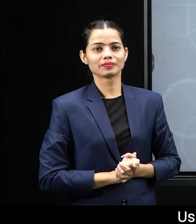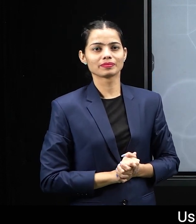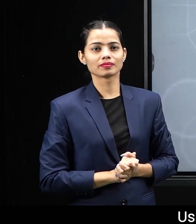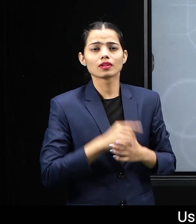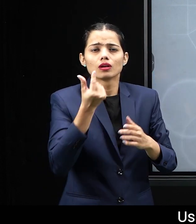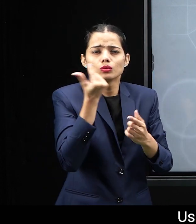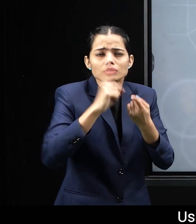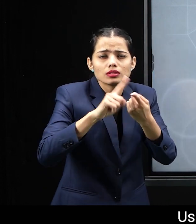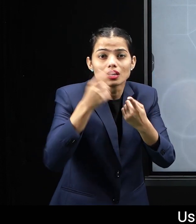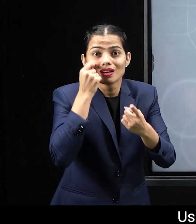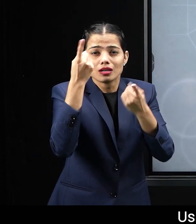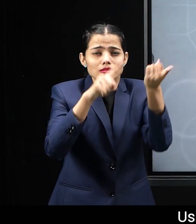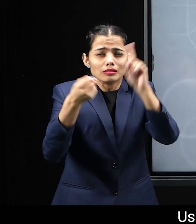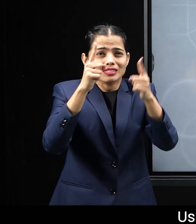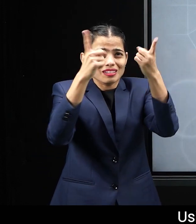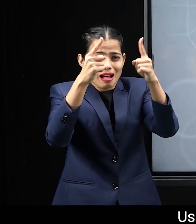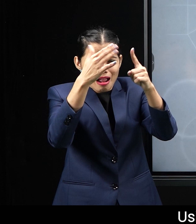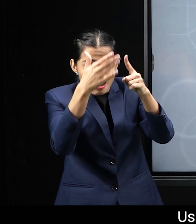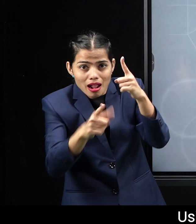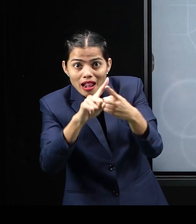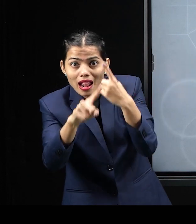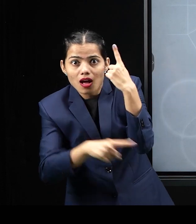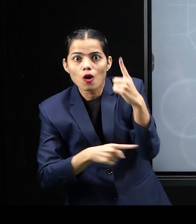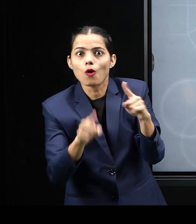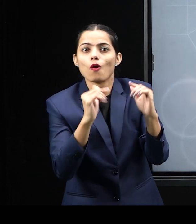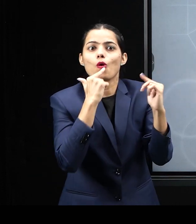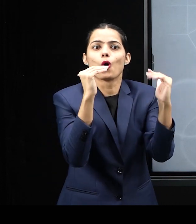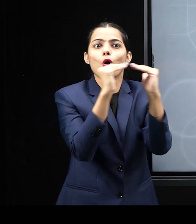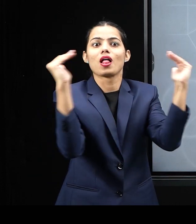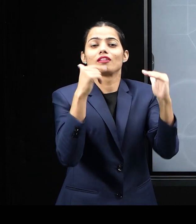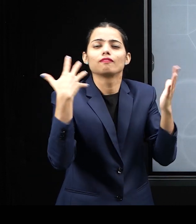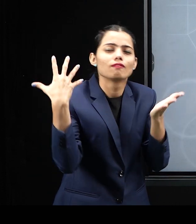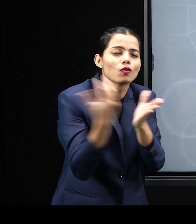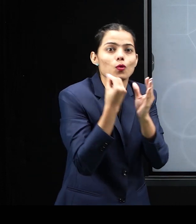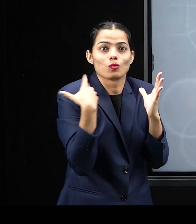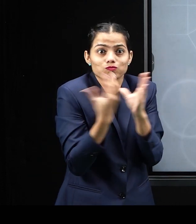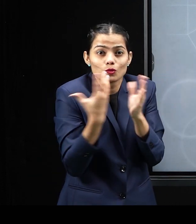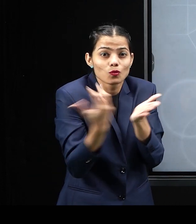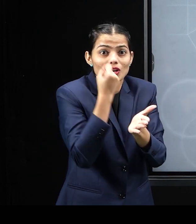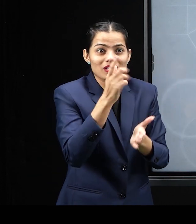using Euclid's division algorithm, we get 504 is equal